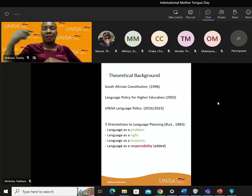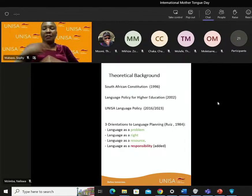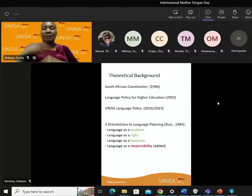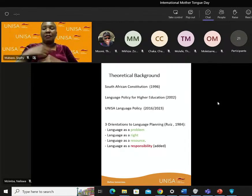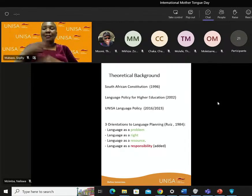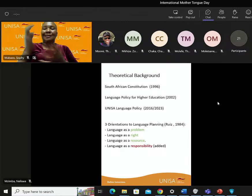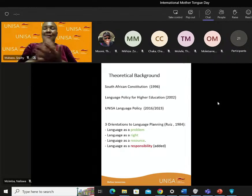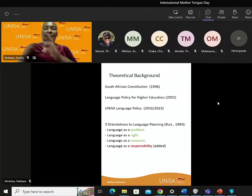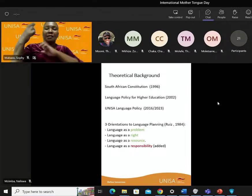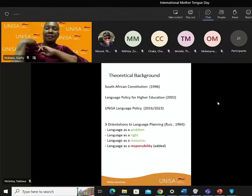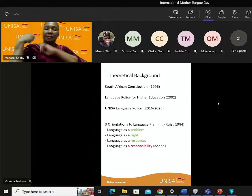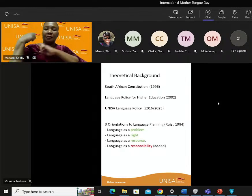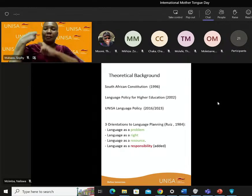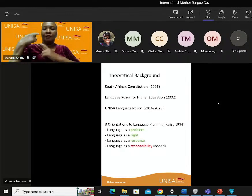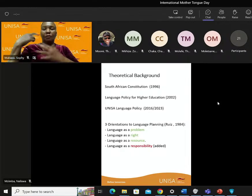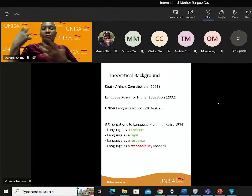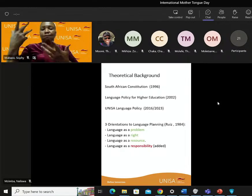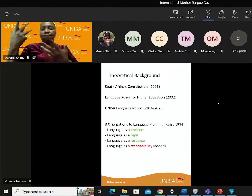responsibility for